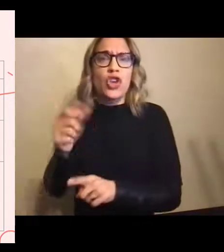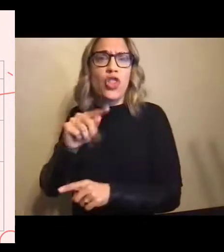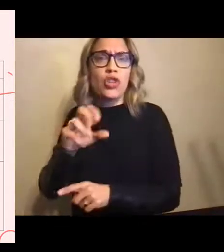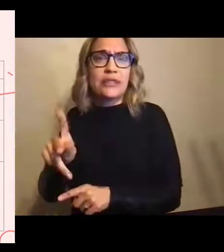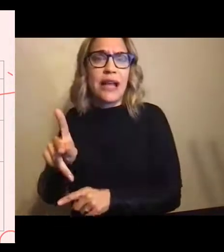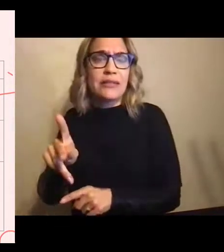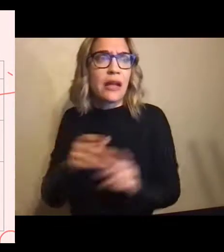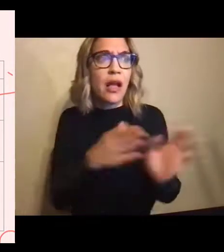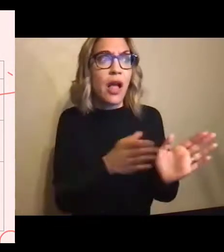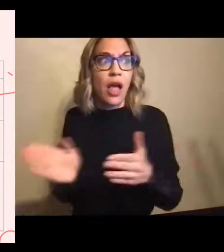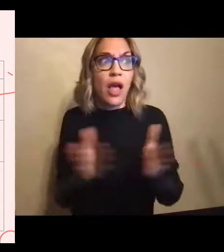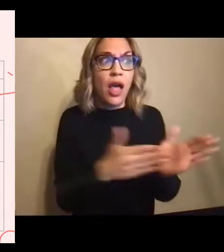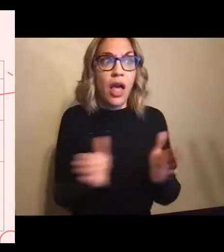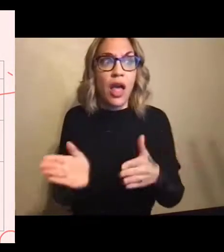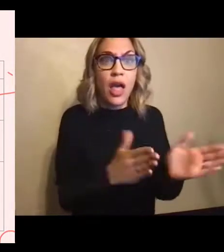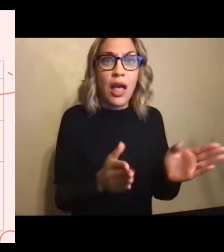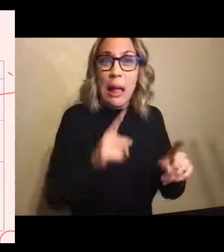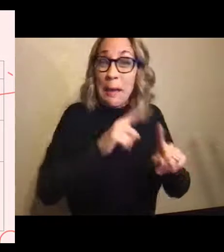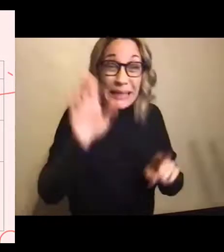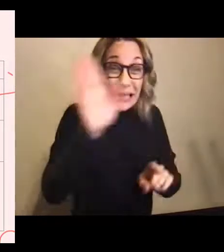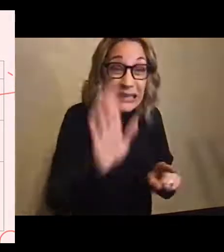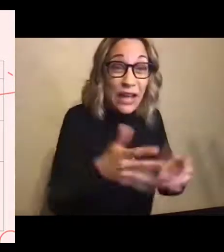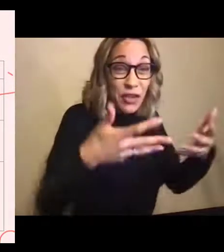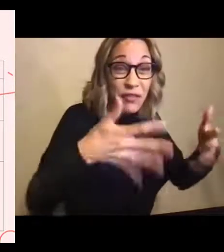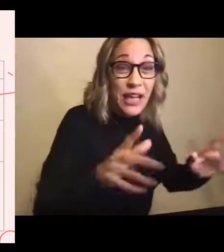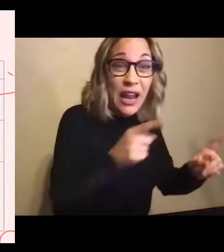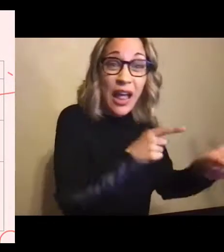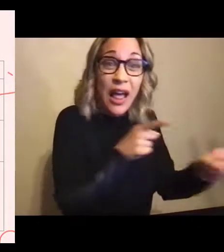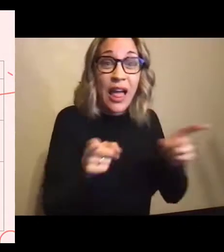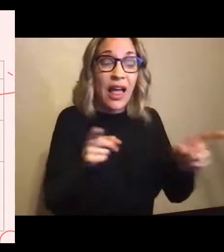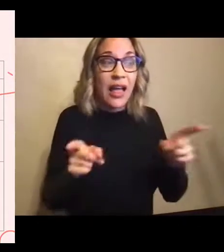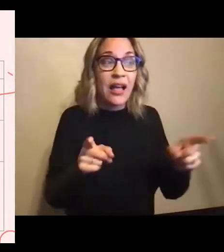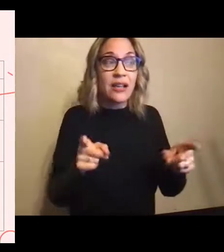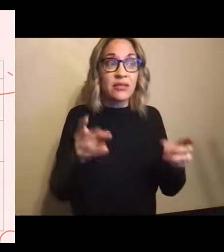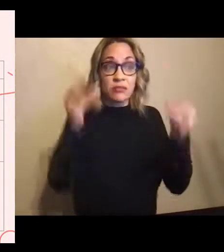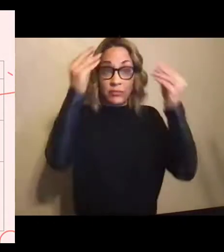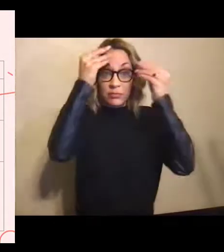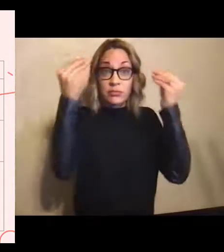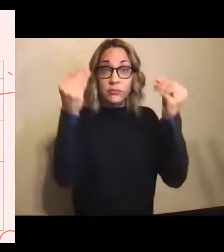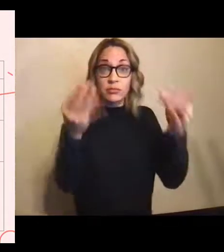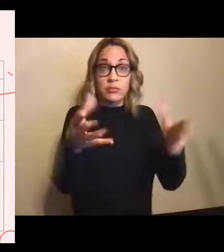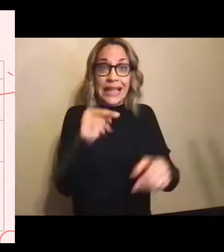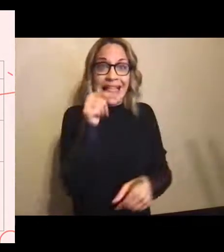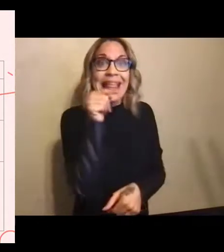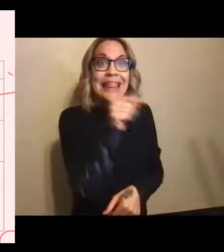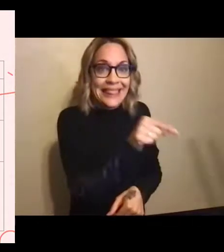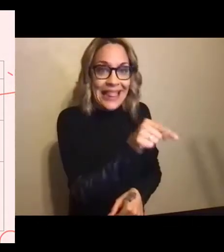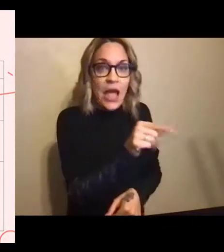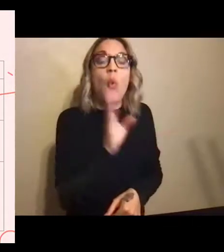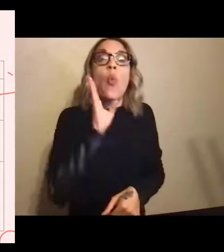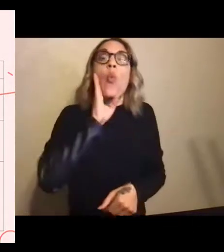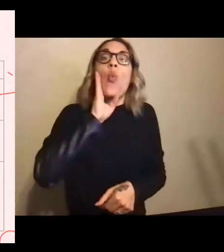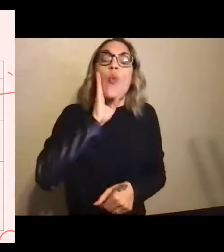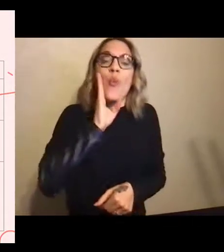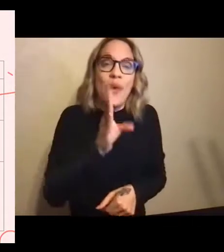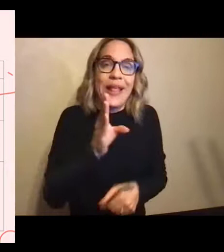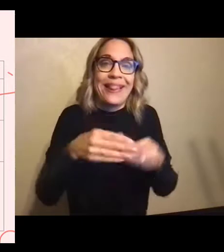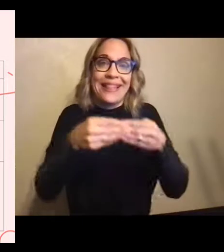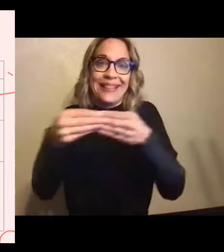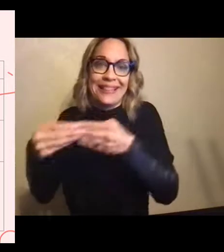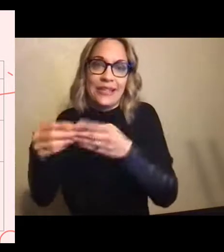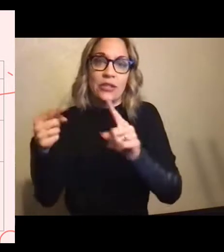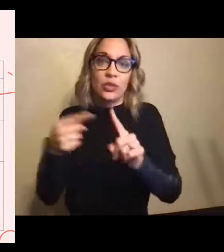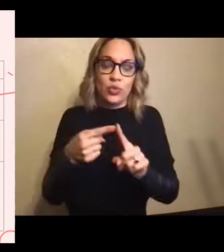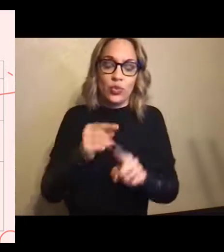Perhaps again, you're distracted, you're unable to, you're just constantly trying to juggle multiple tasks at